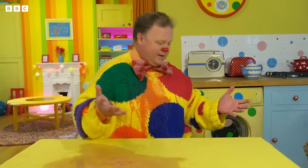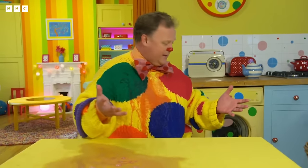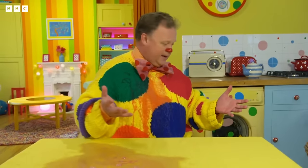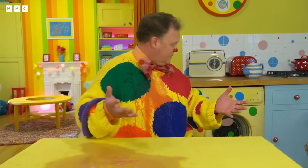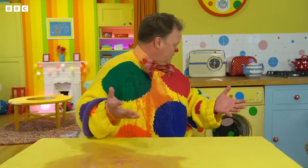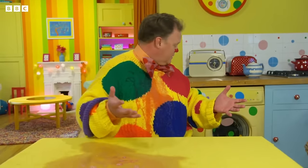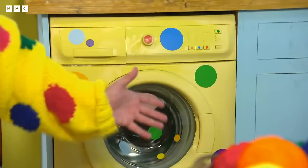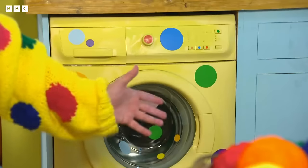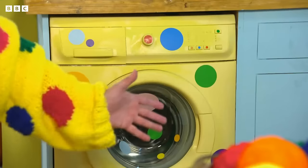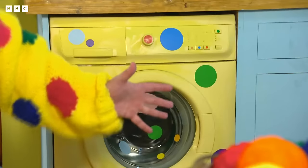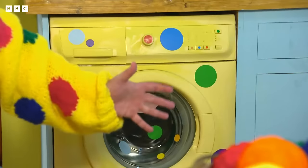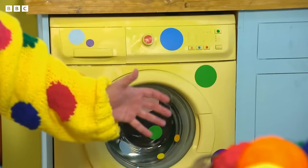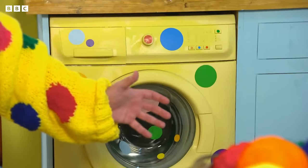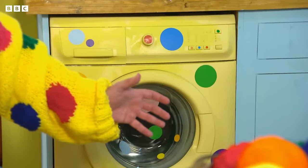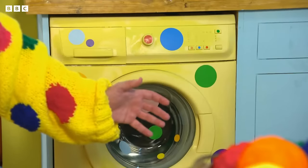to...